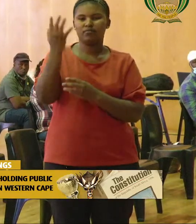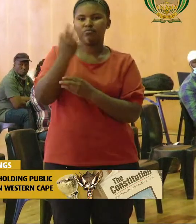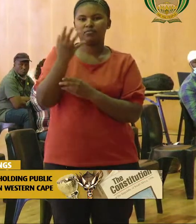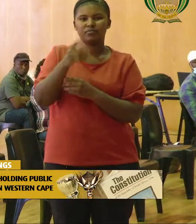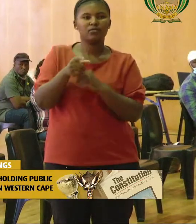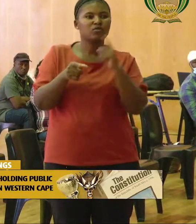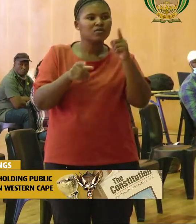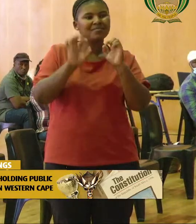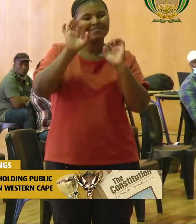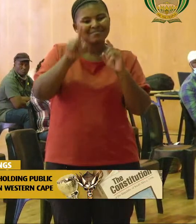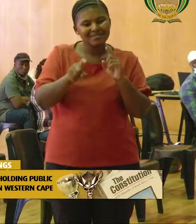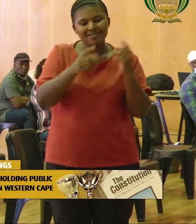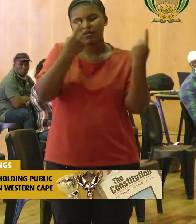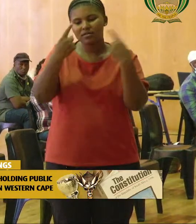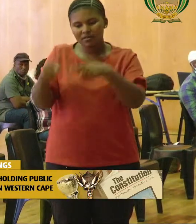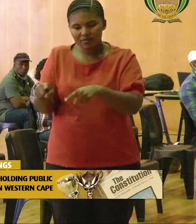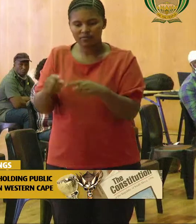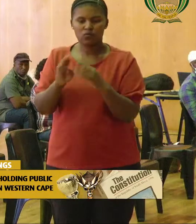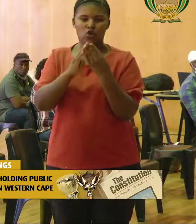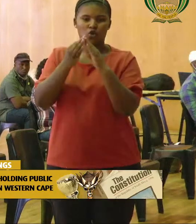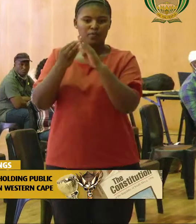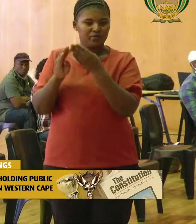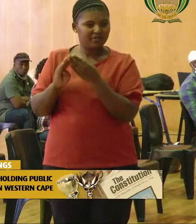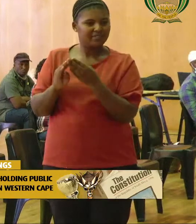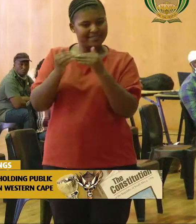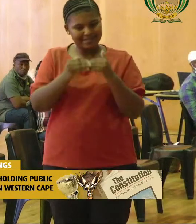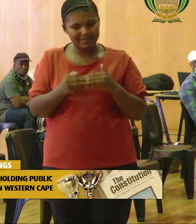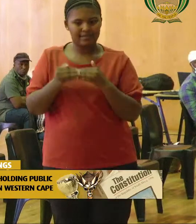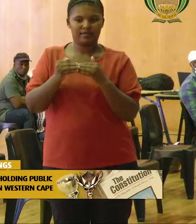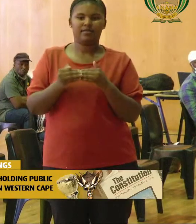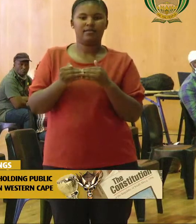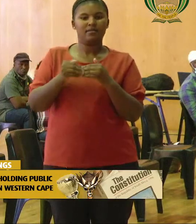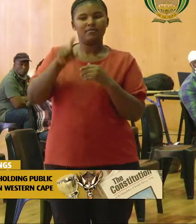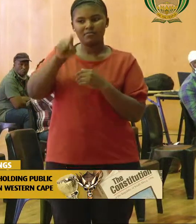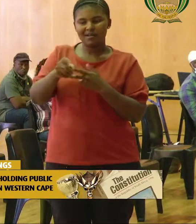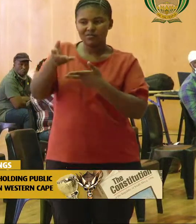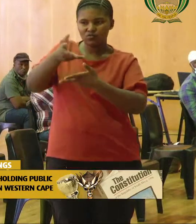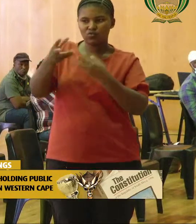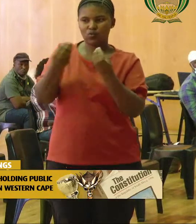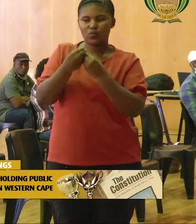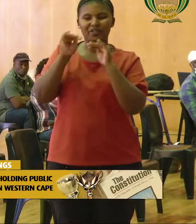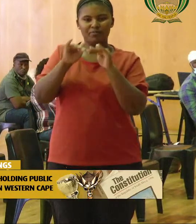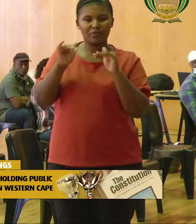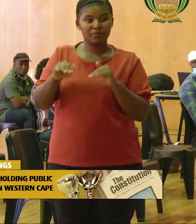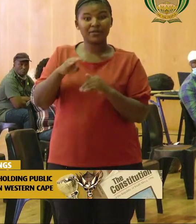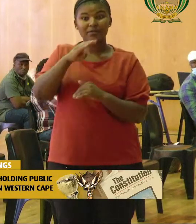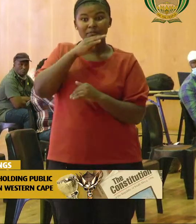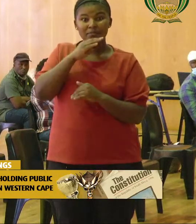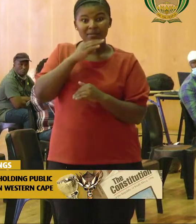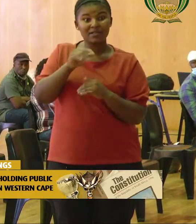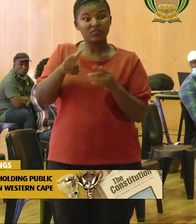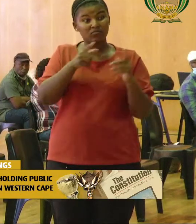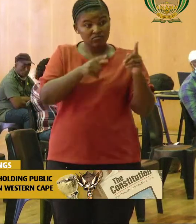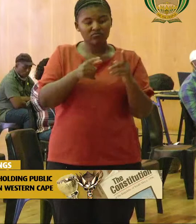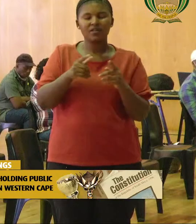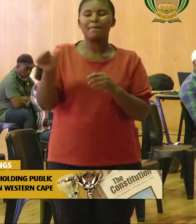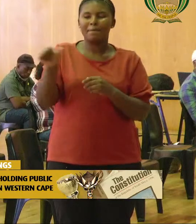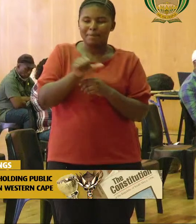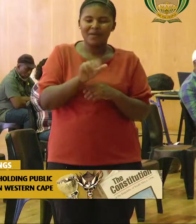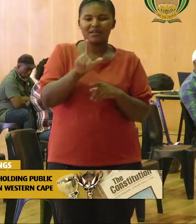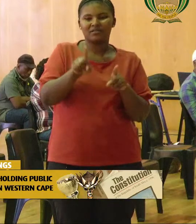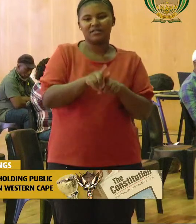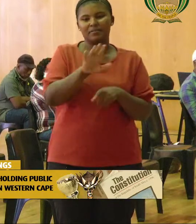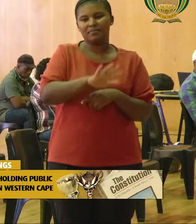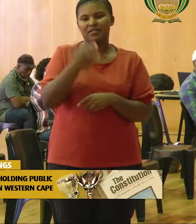abantu bakhe ngendlela ebebevumelene ngayo ngendlela ebebethembisene ngayo lonto izawubangela into ba izinto zibuyele endaweni